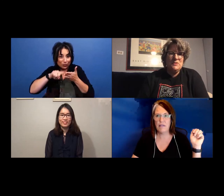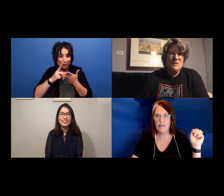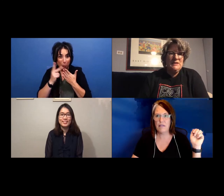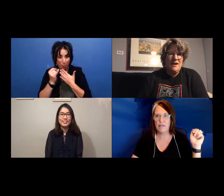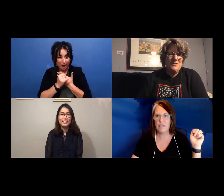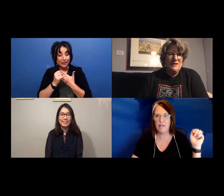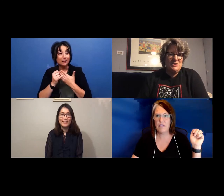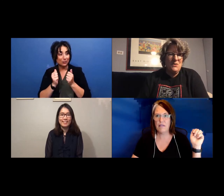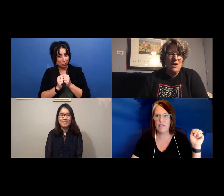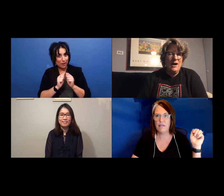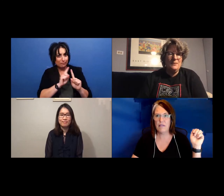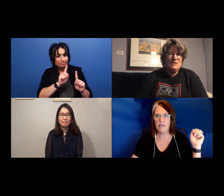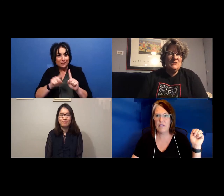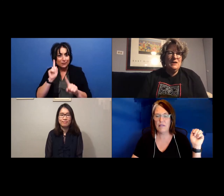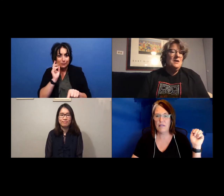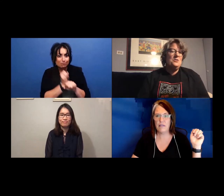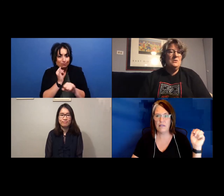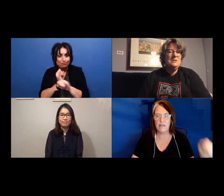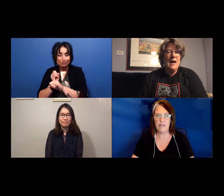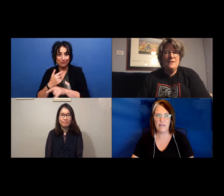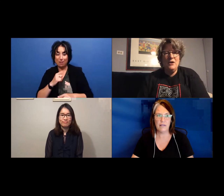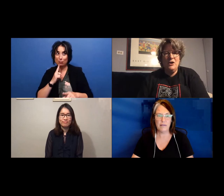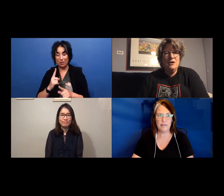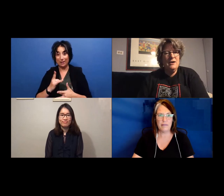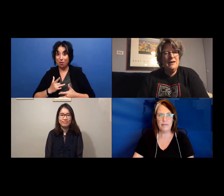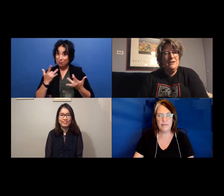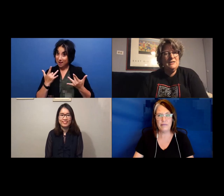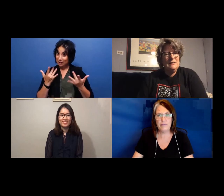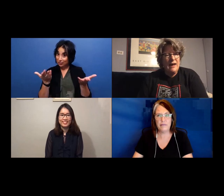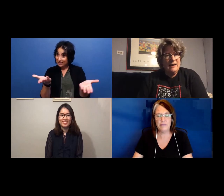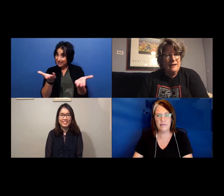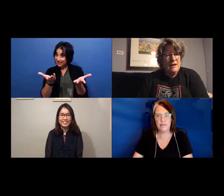schools for the deaf. And so I am just thrilled to have her